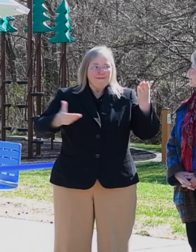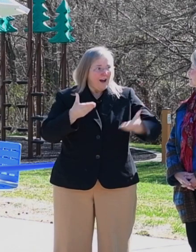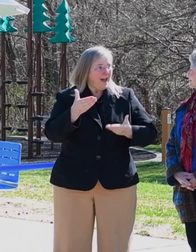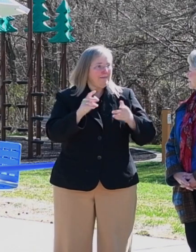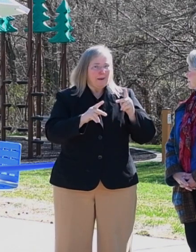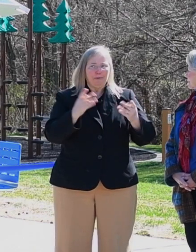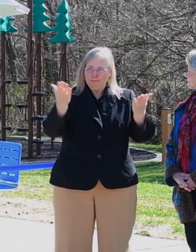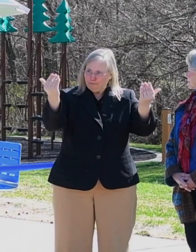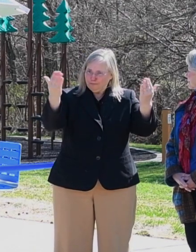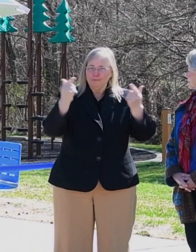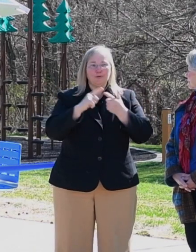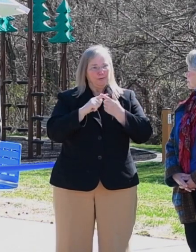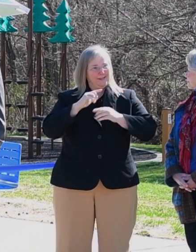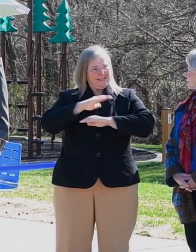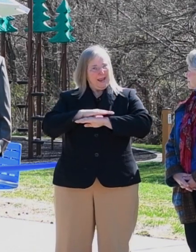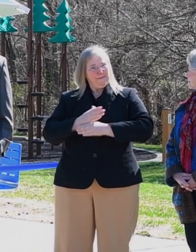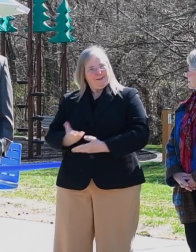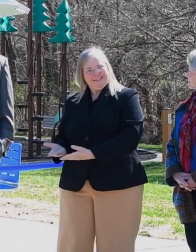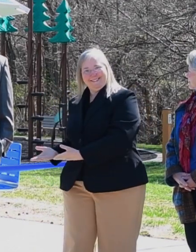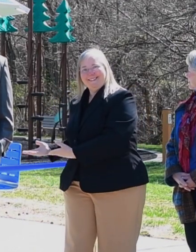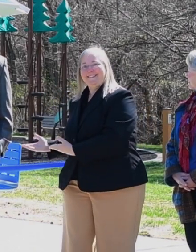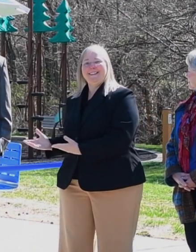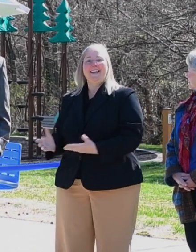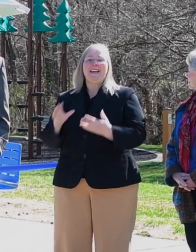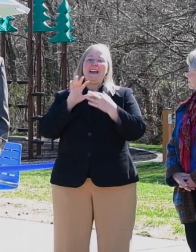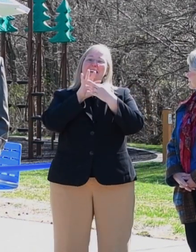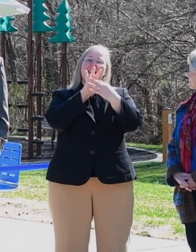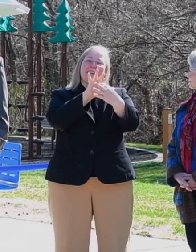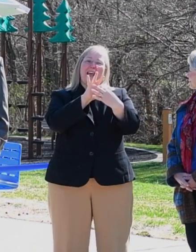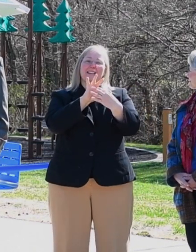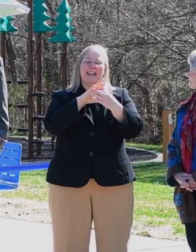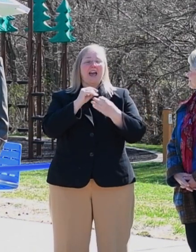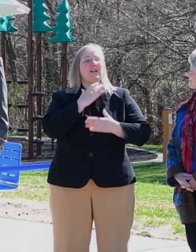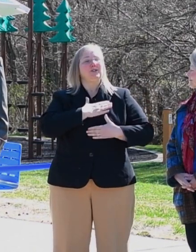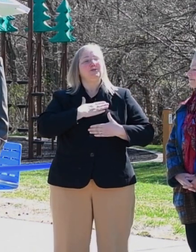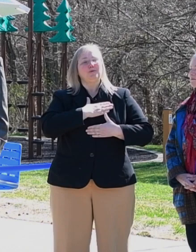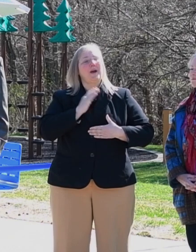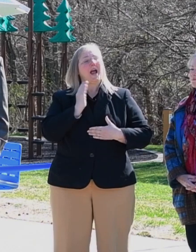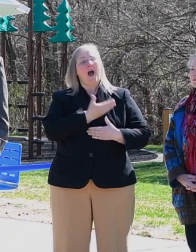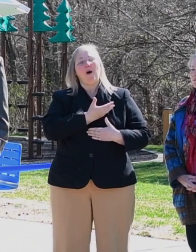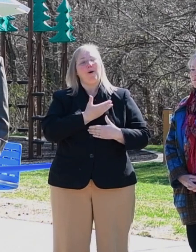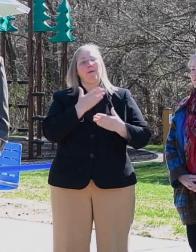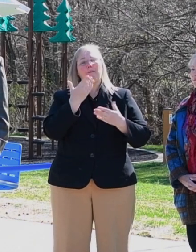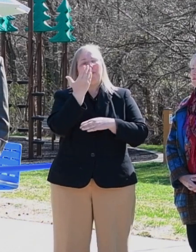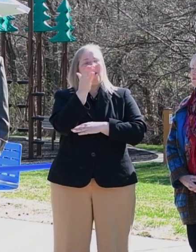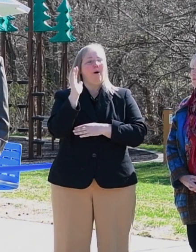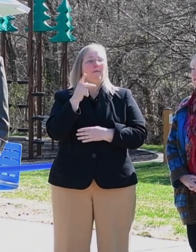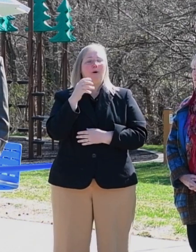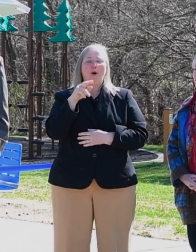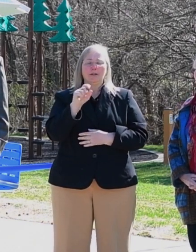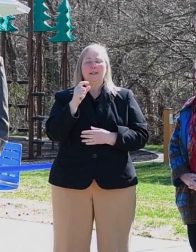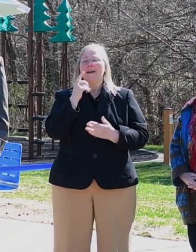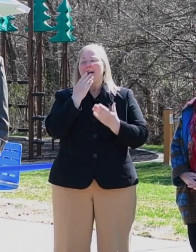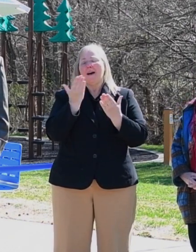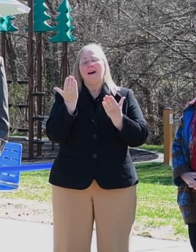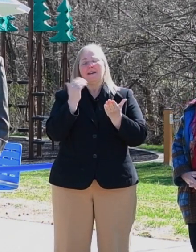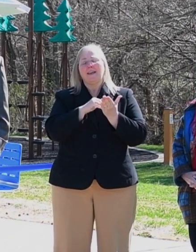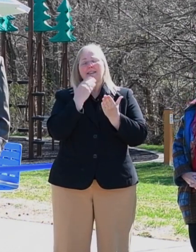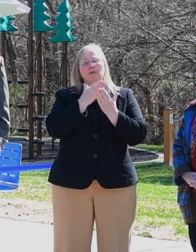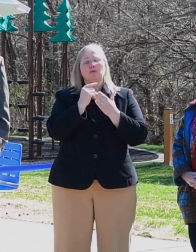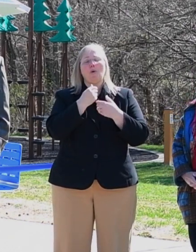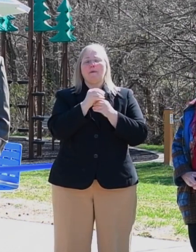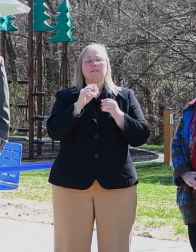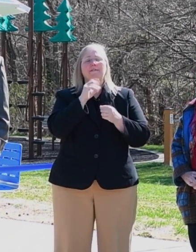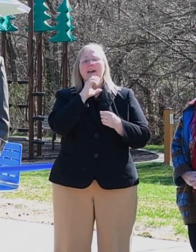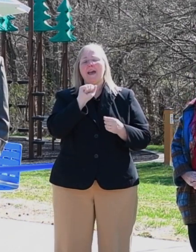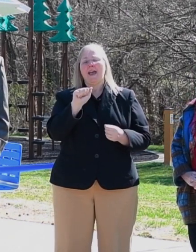to the table, connect, and enjoy our parks. A huge thank you to the Office on Aging and Independence and the